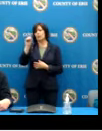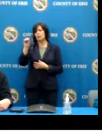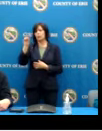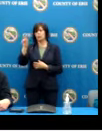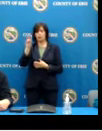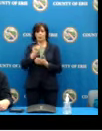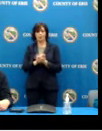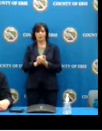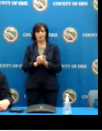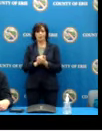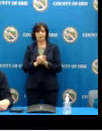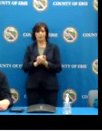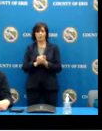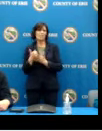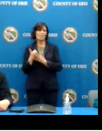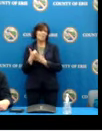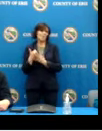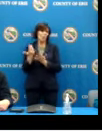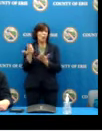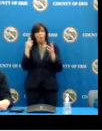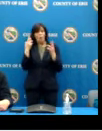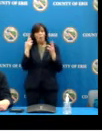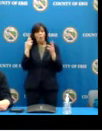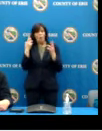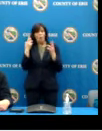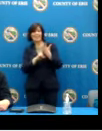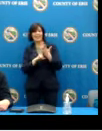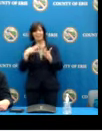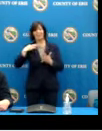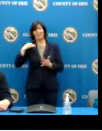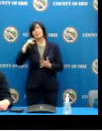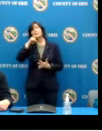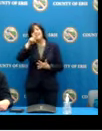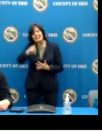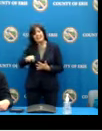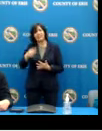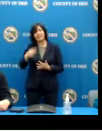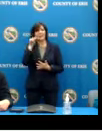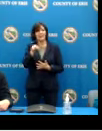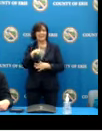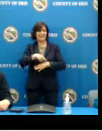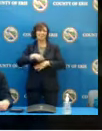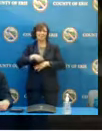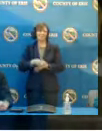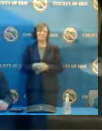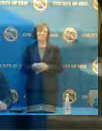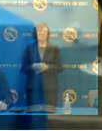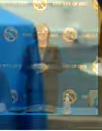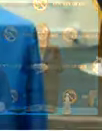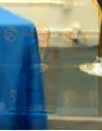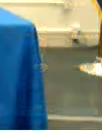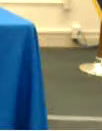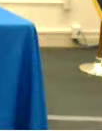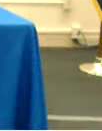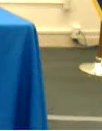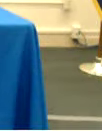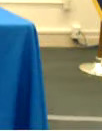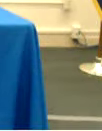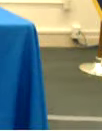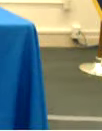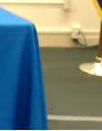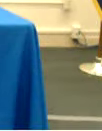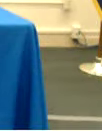716-822-2002, and they'll be able to hopefully sign up more volunteers that are needed for this time period. We have something else we have to talk